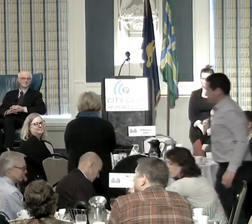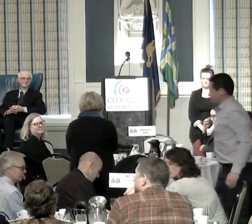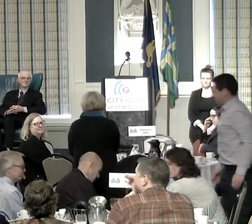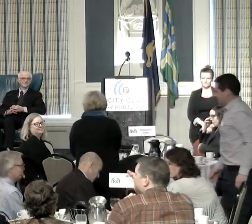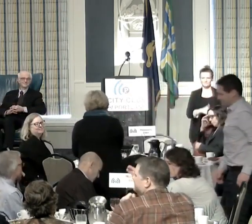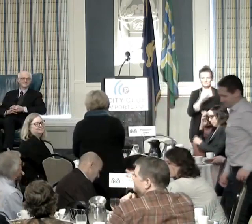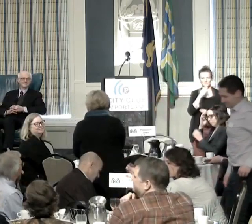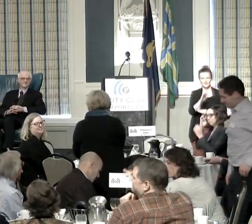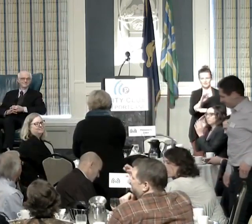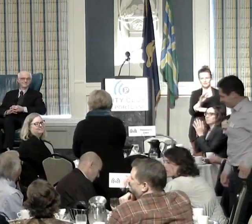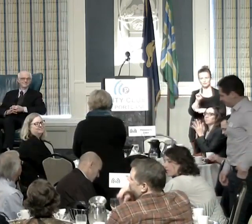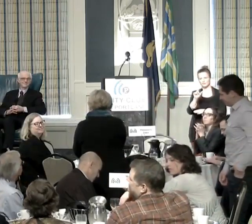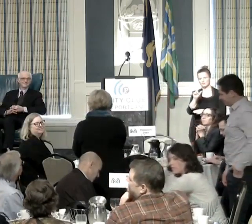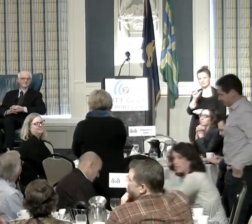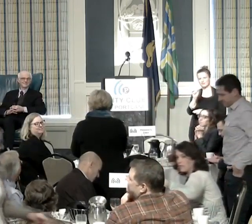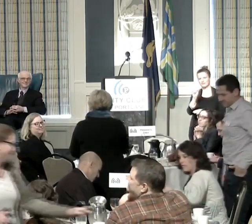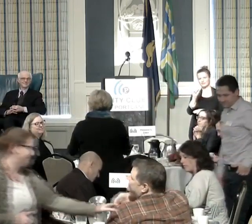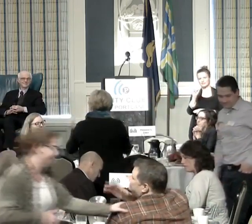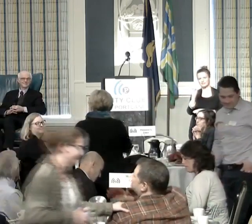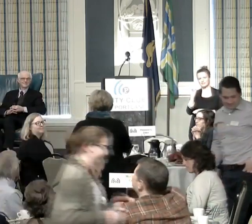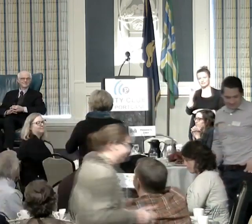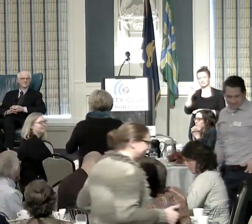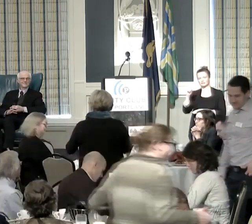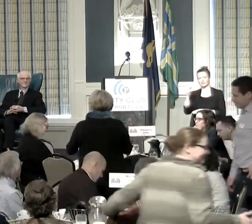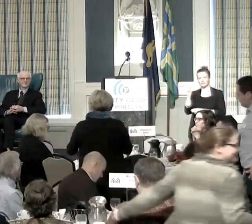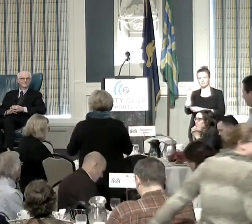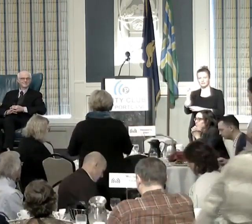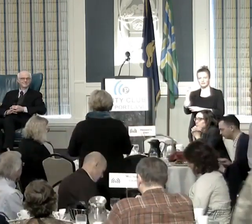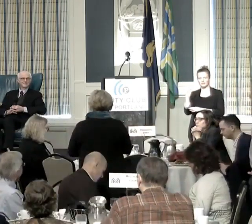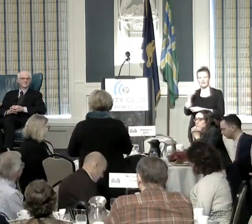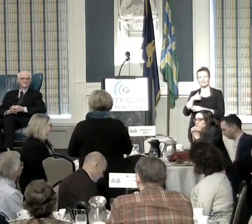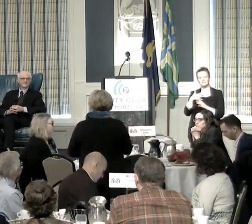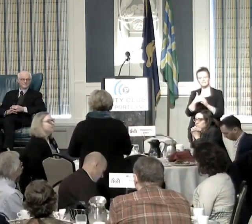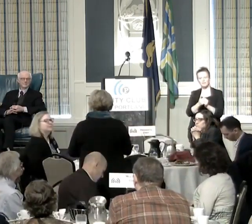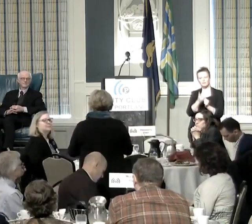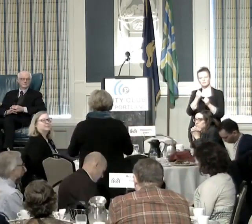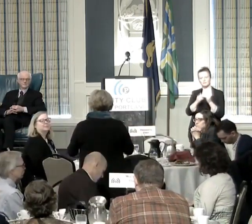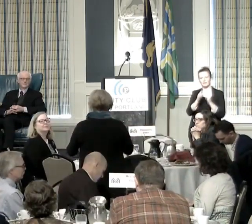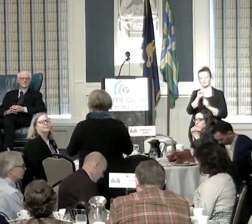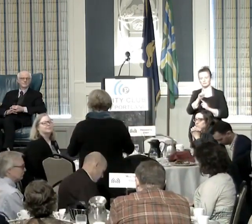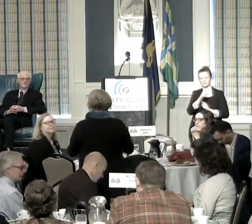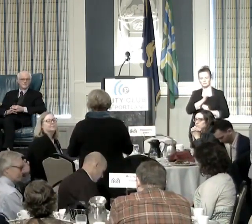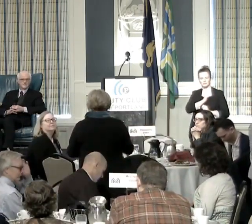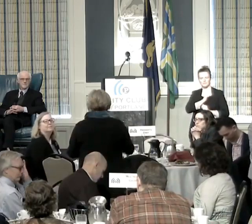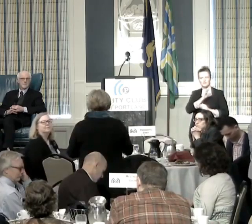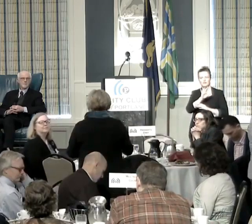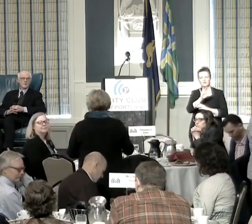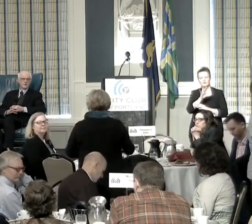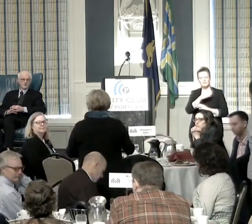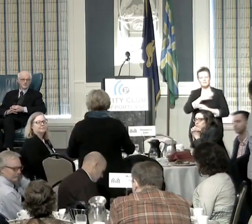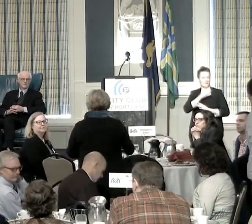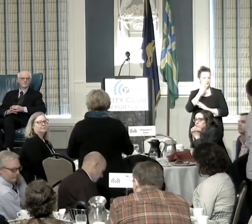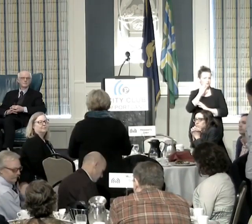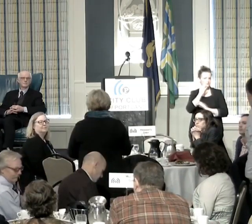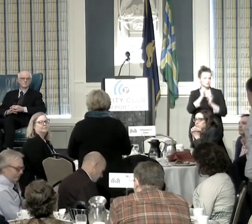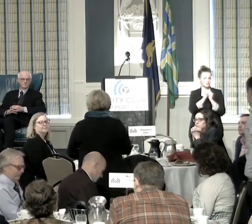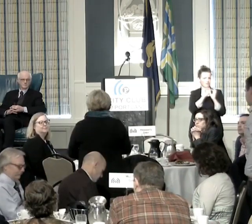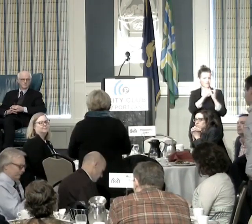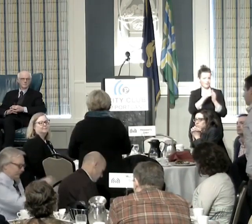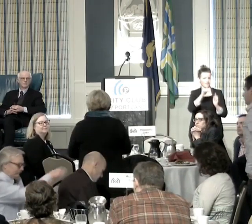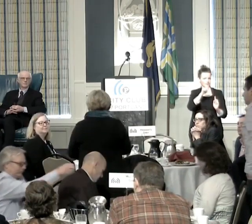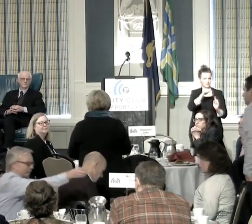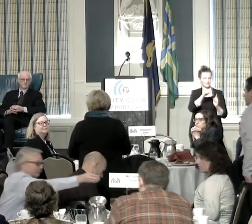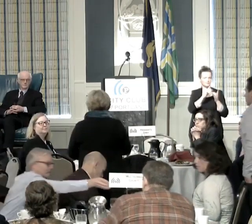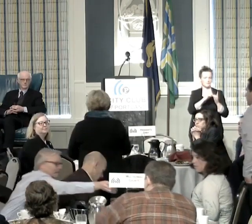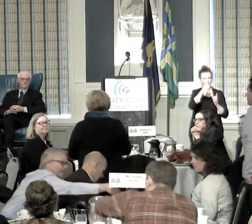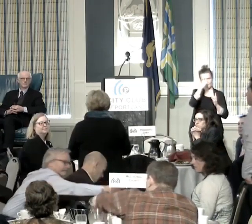Good afternoon, Leslie Johnson, City Club member. This is kind of a follow-up to the last question. My experience with family is about